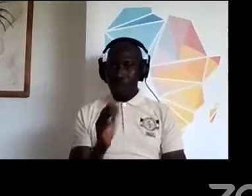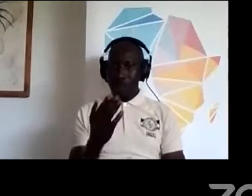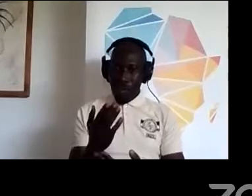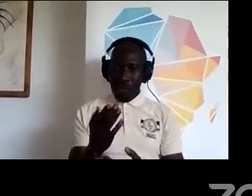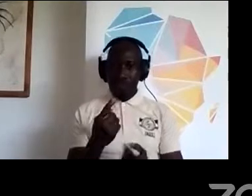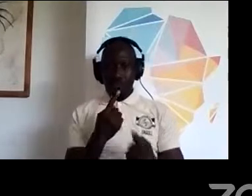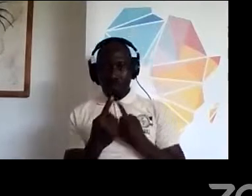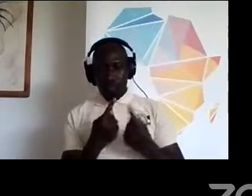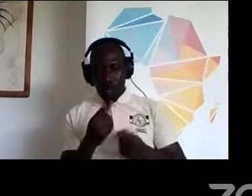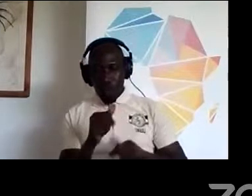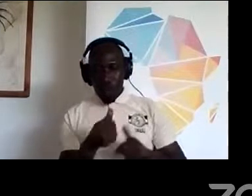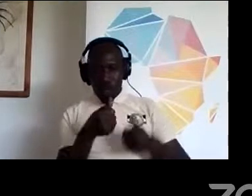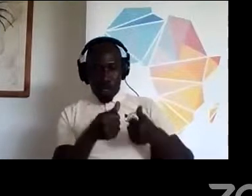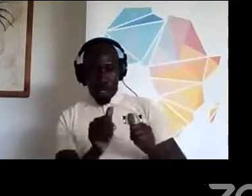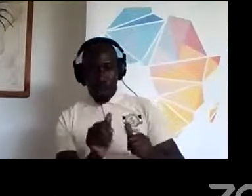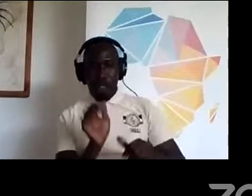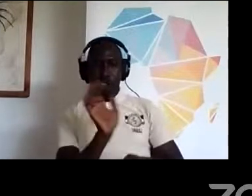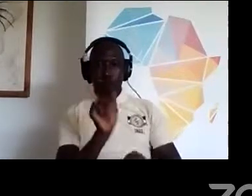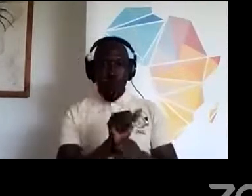yourself and your work.